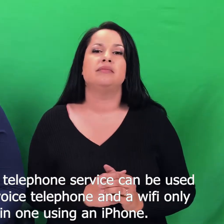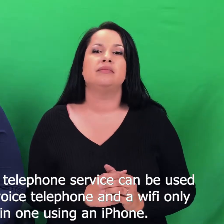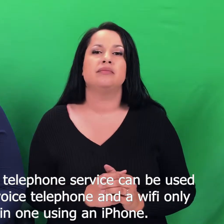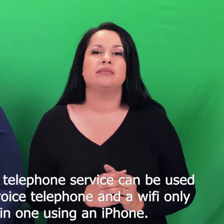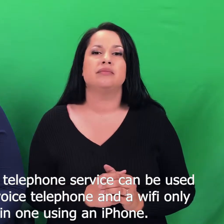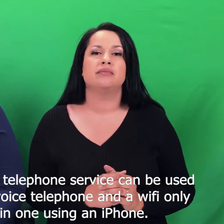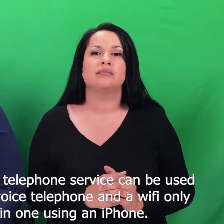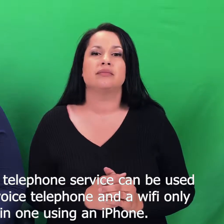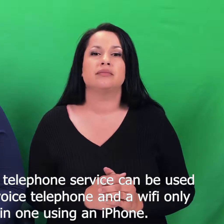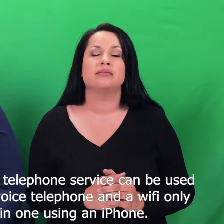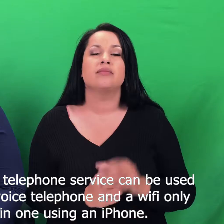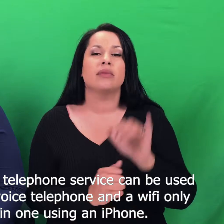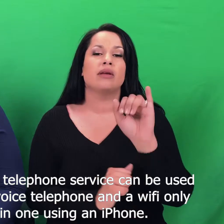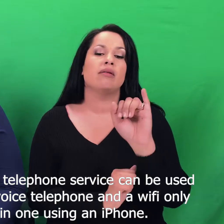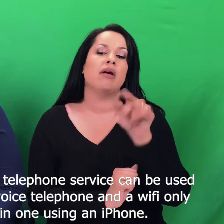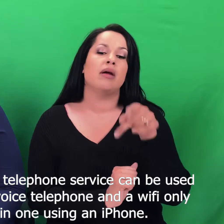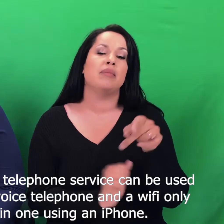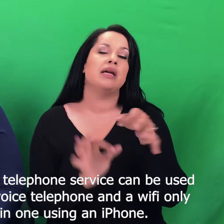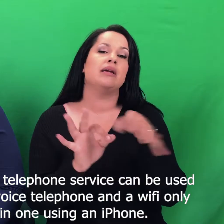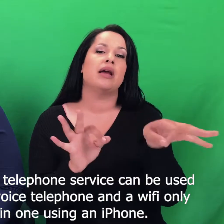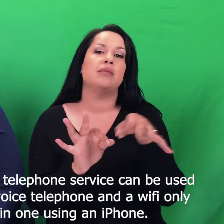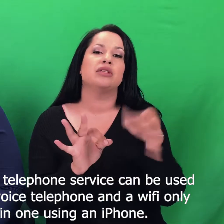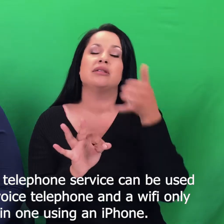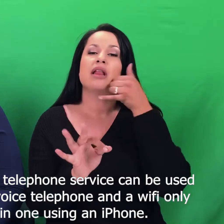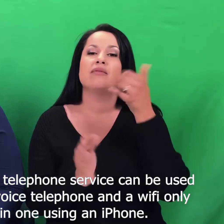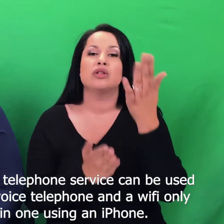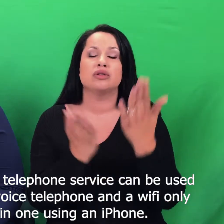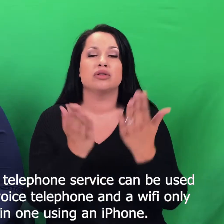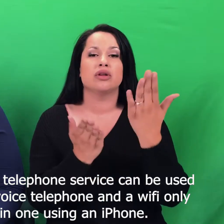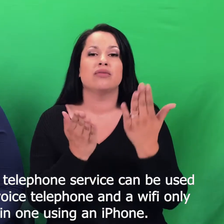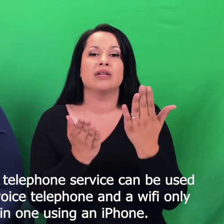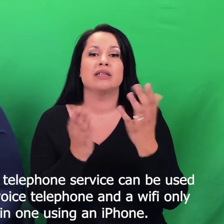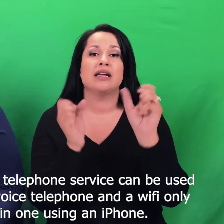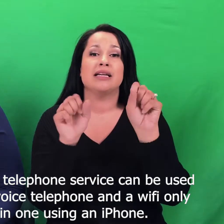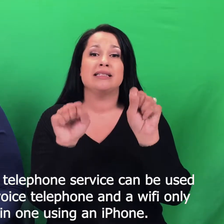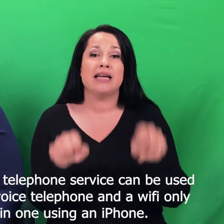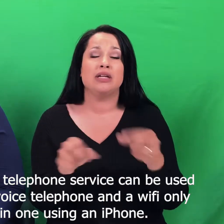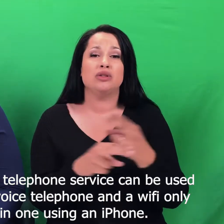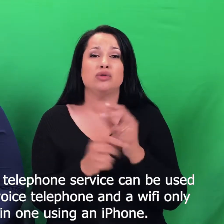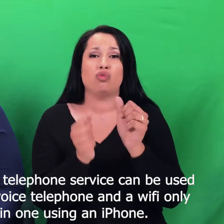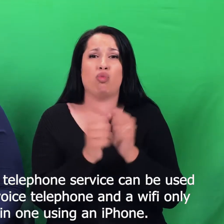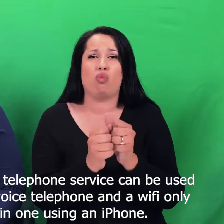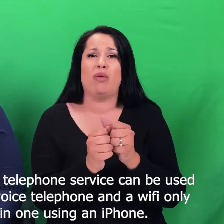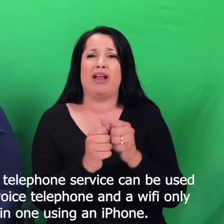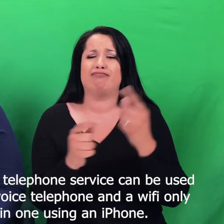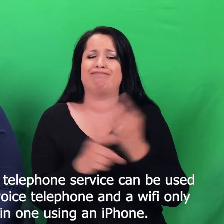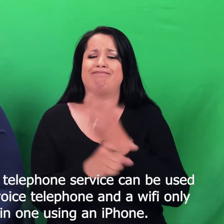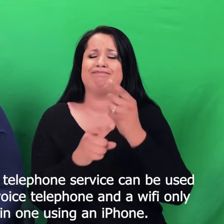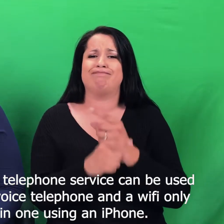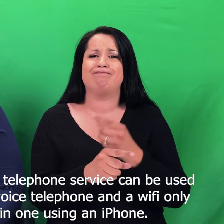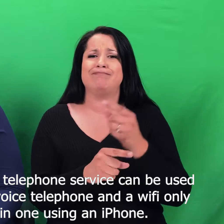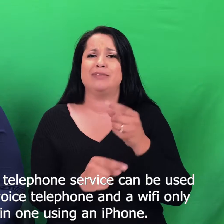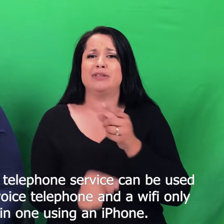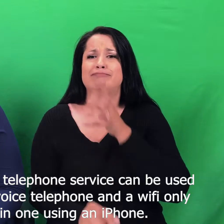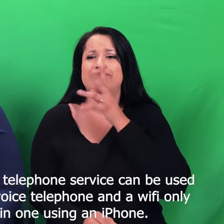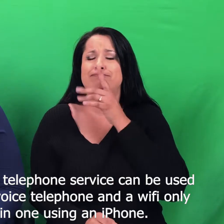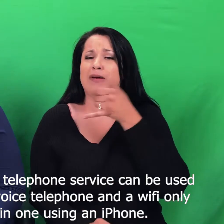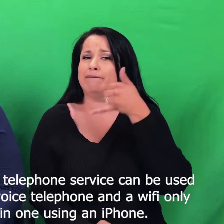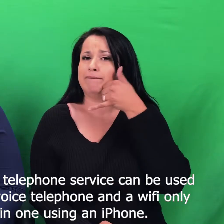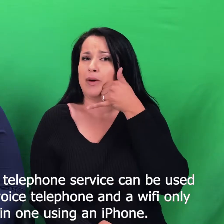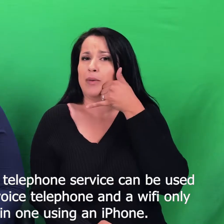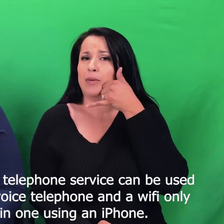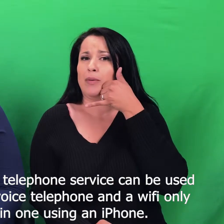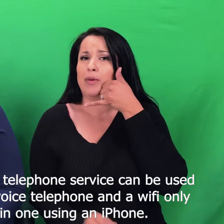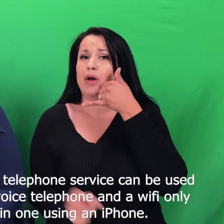IP caption telephone service can be used with an existing voice telephone and a Wi-Fi only